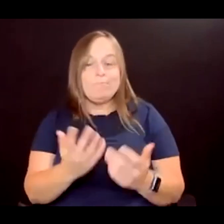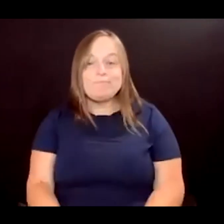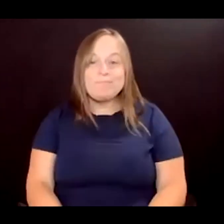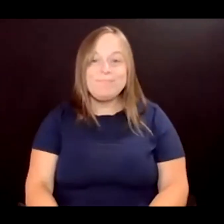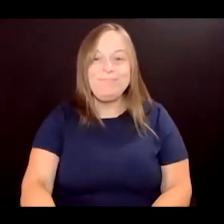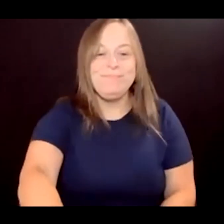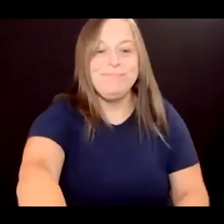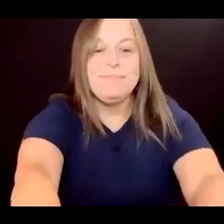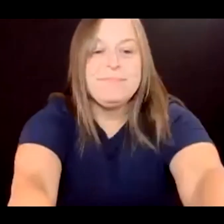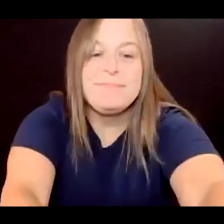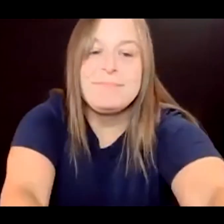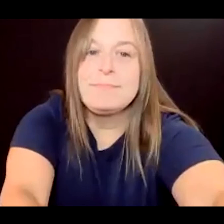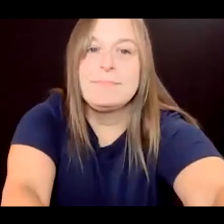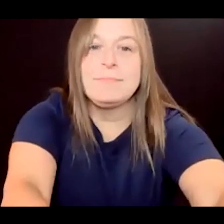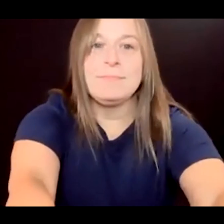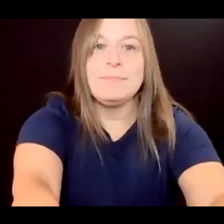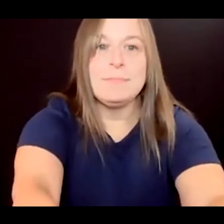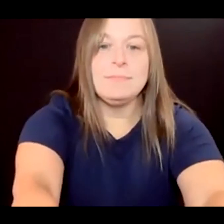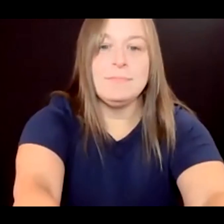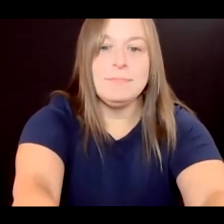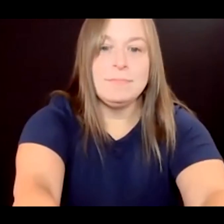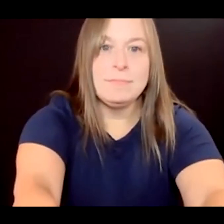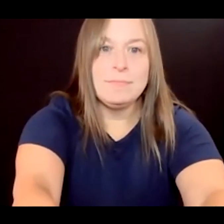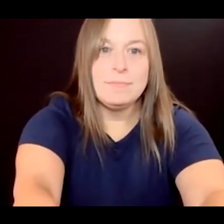else have questions?